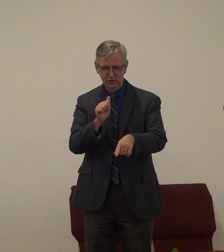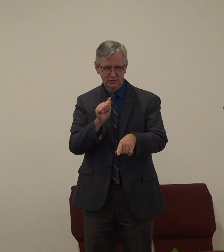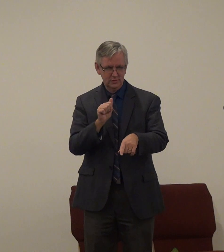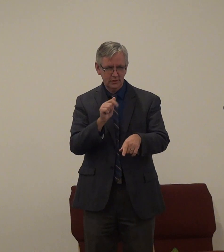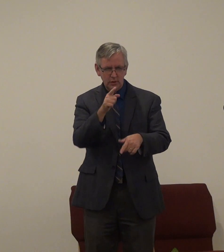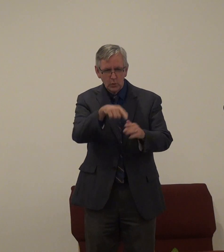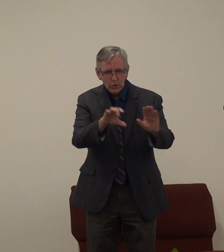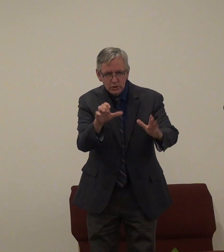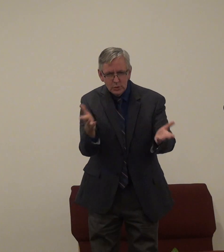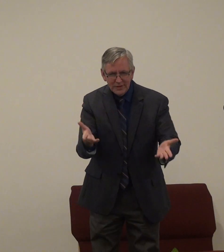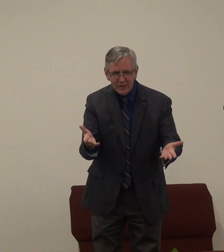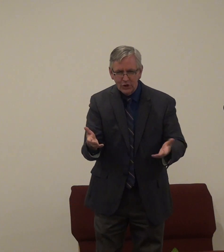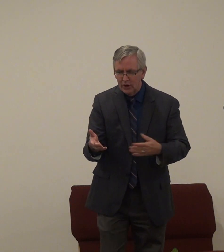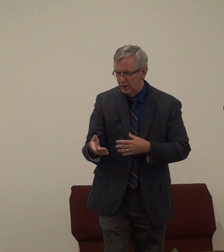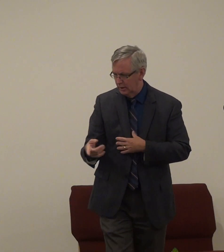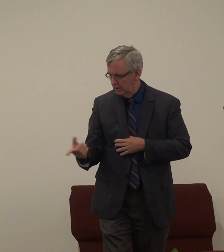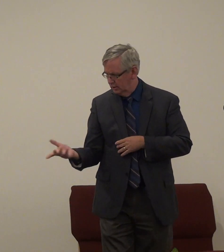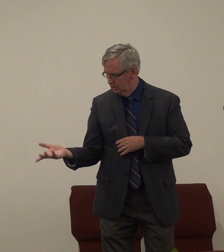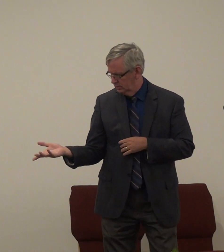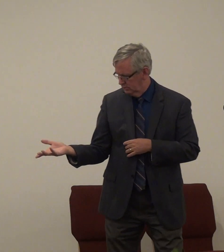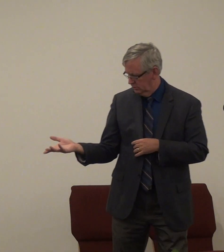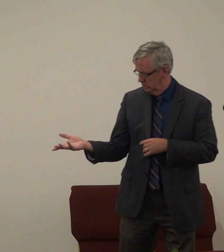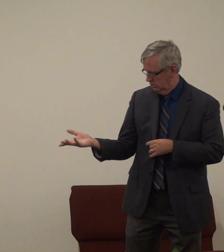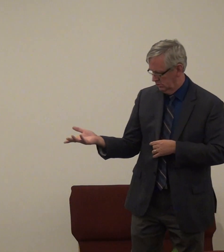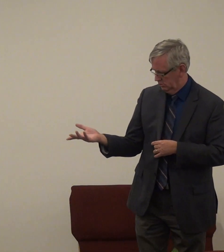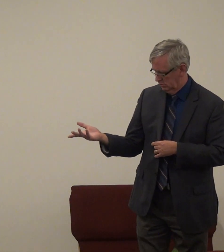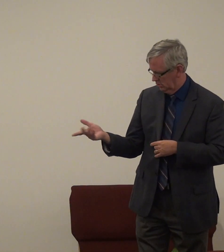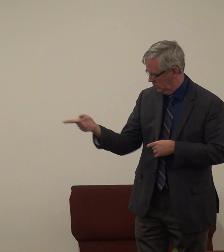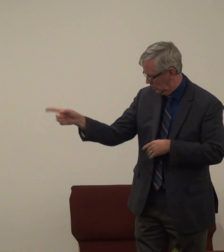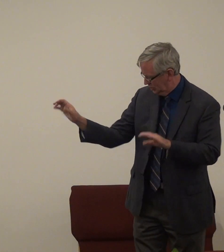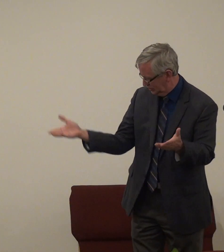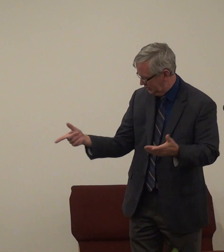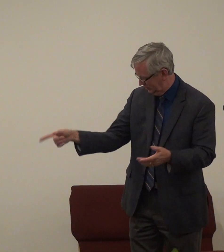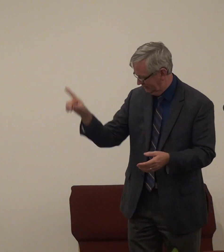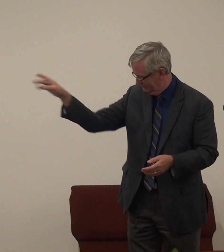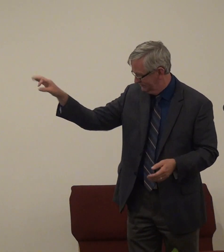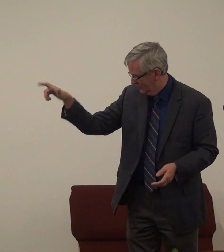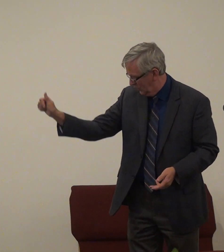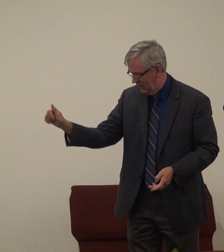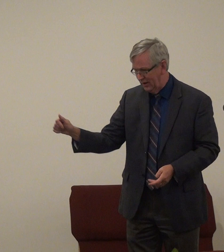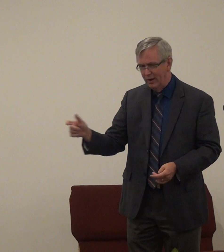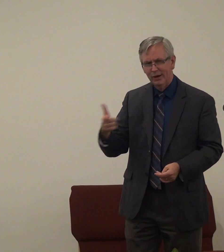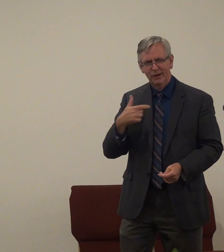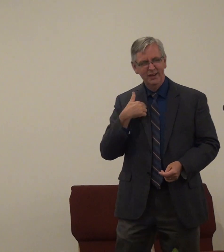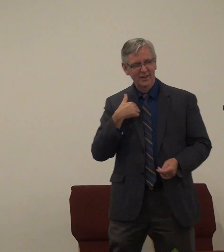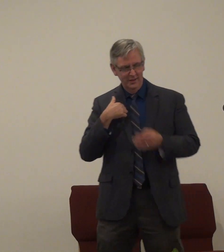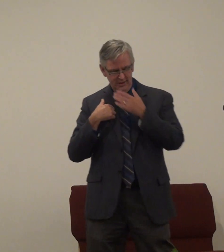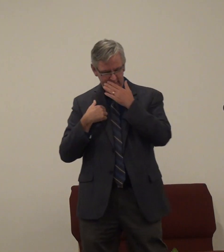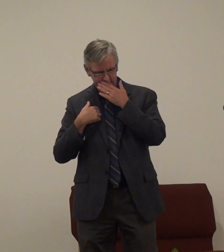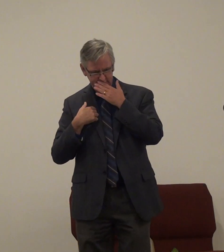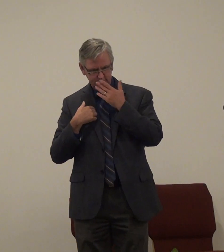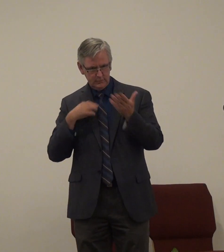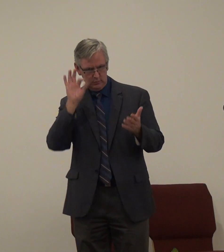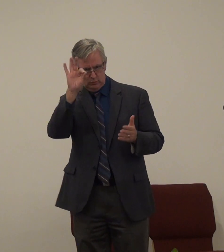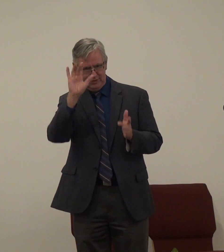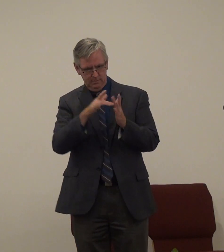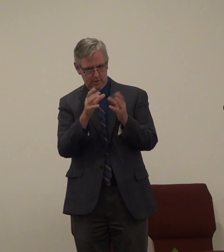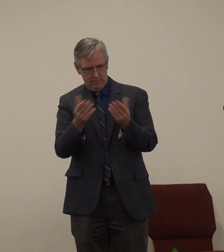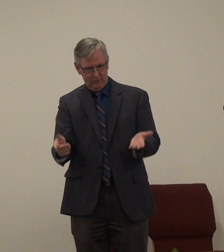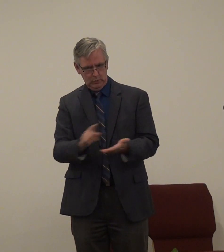I thought they were supposed to be in Australia, but they were in Ringgold. And I said, "What are you guys doing here?" And he said, "What are you doing here? I thought you were in Florida."